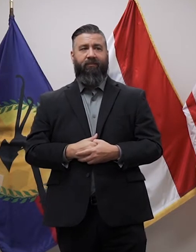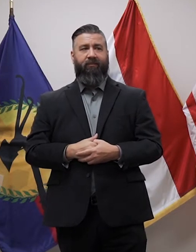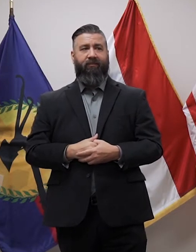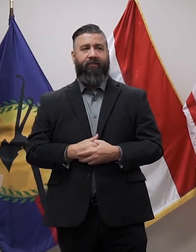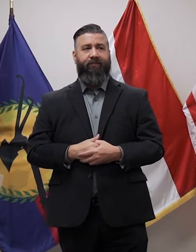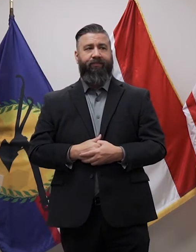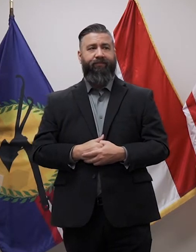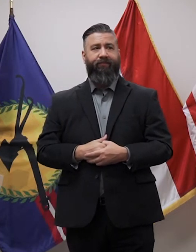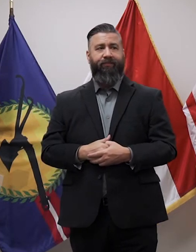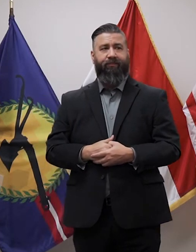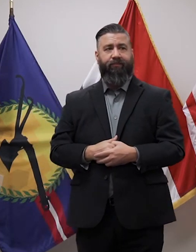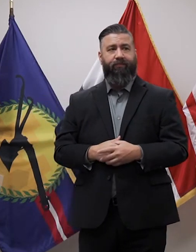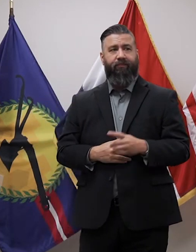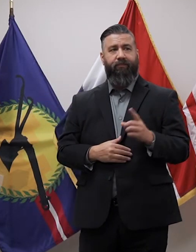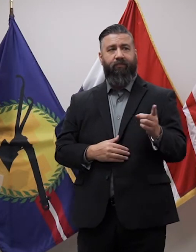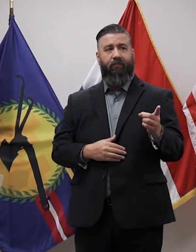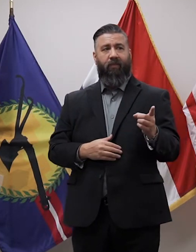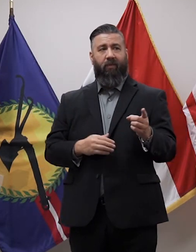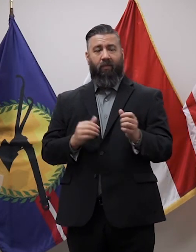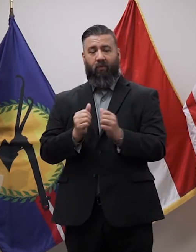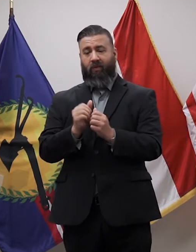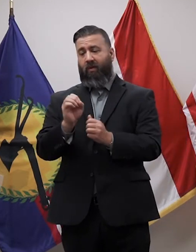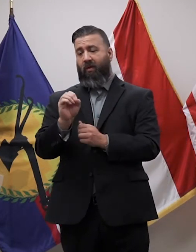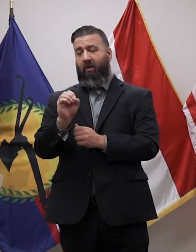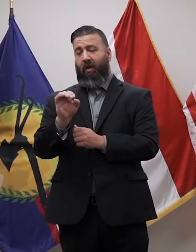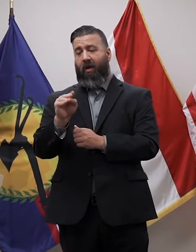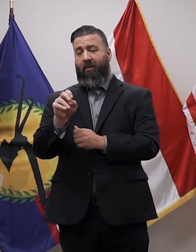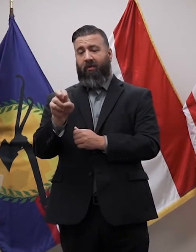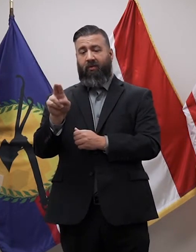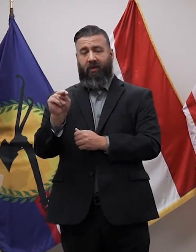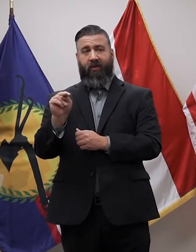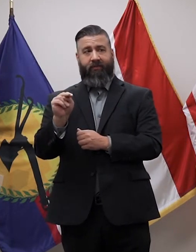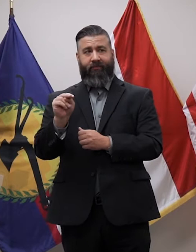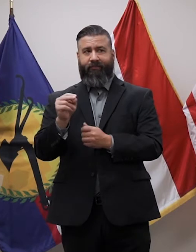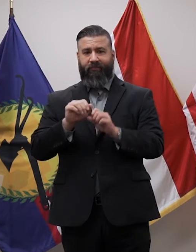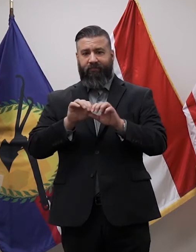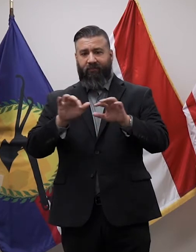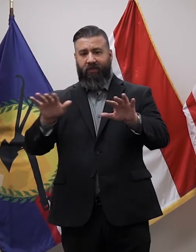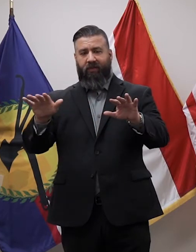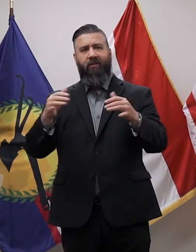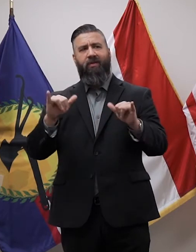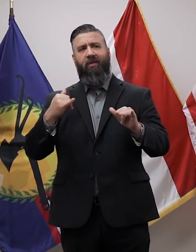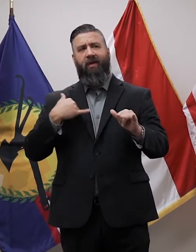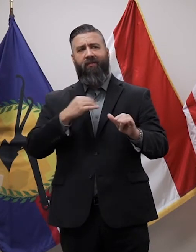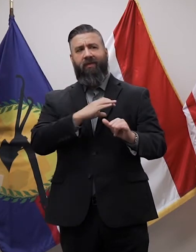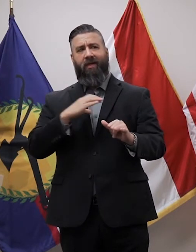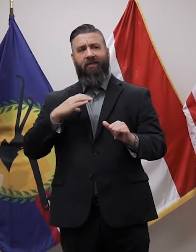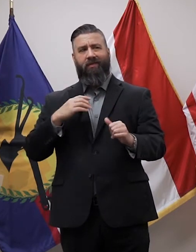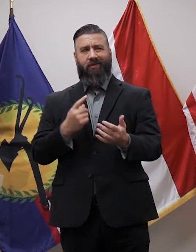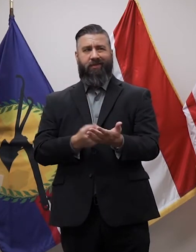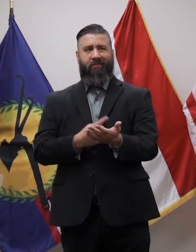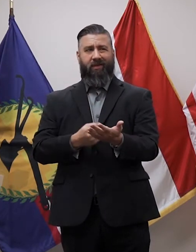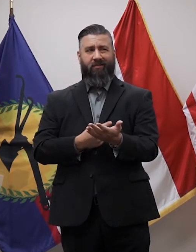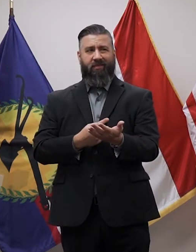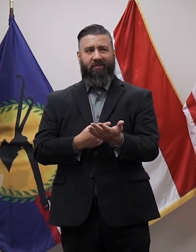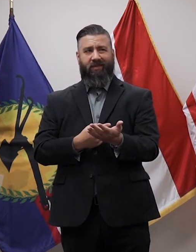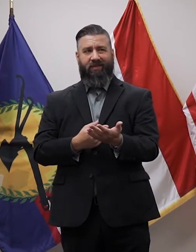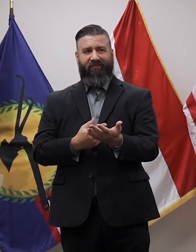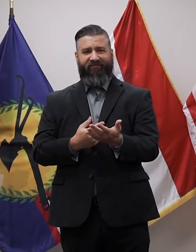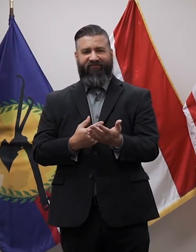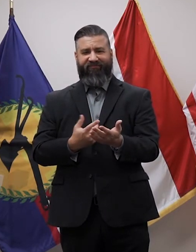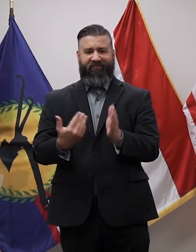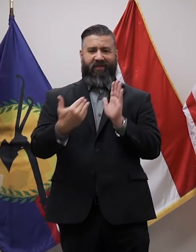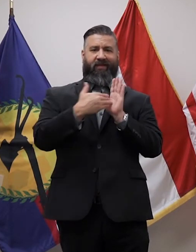With Omicron looming, and you still have a council that sometimes has been hostile to